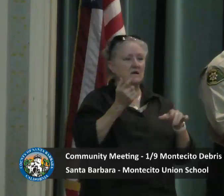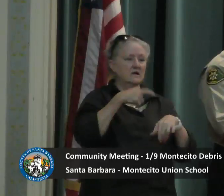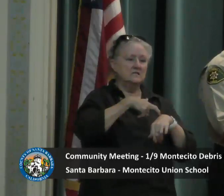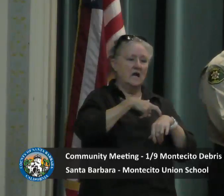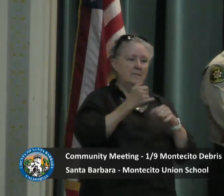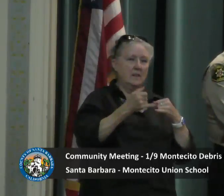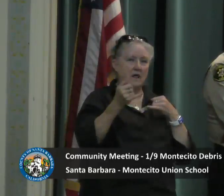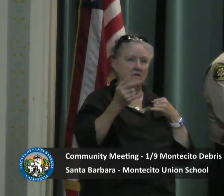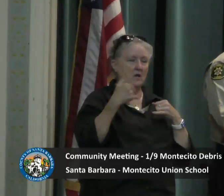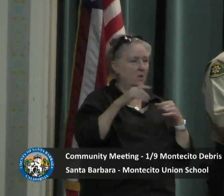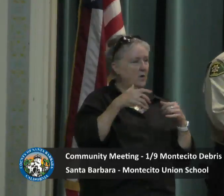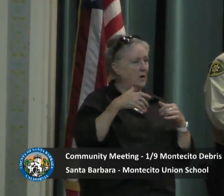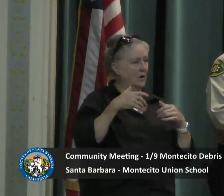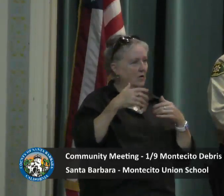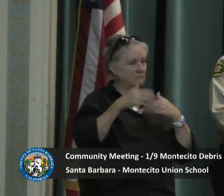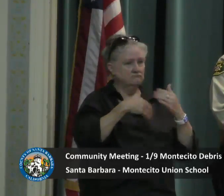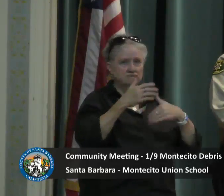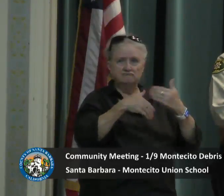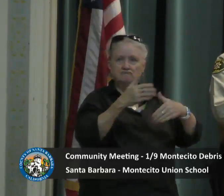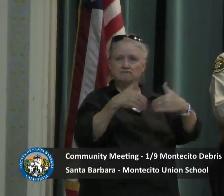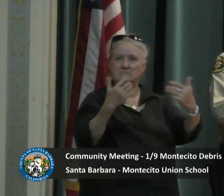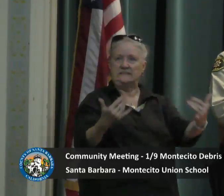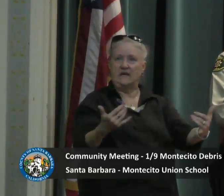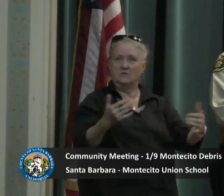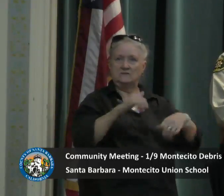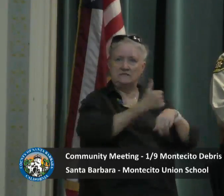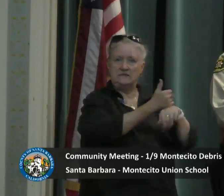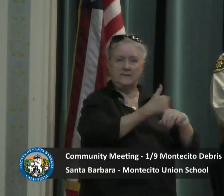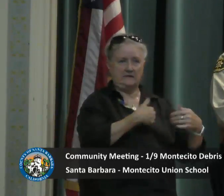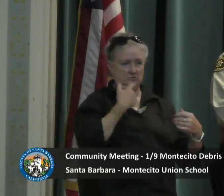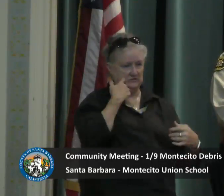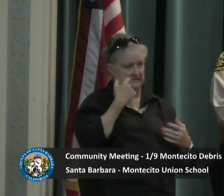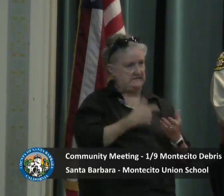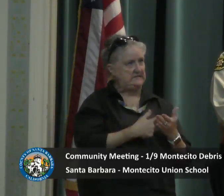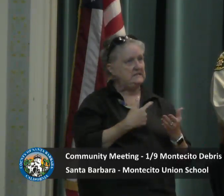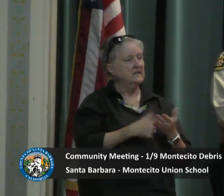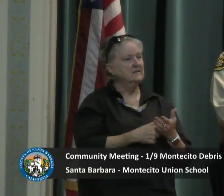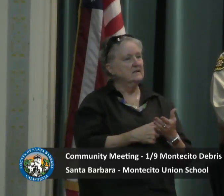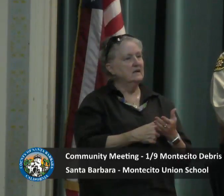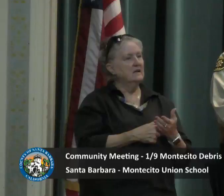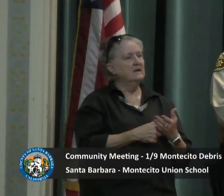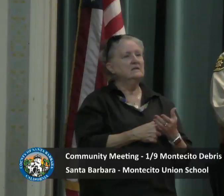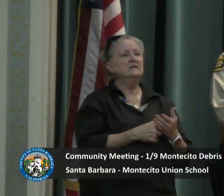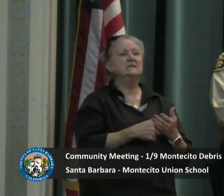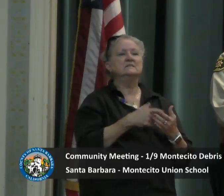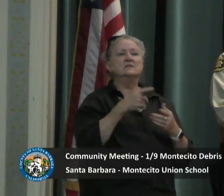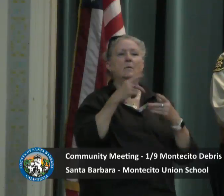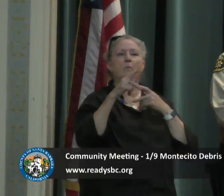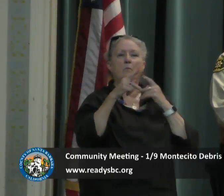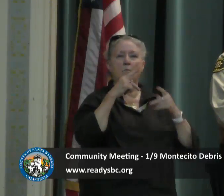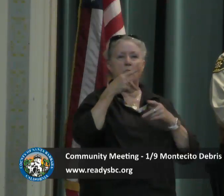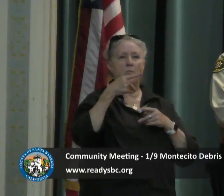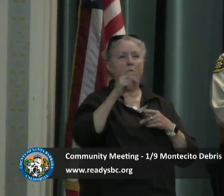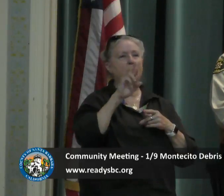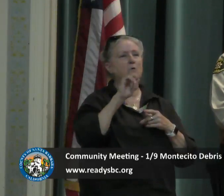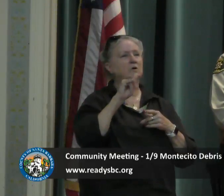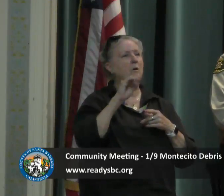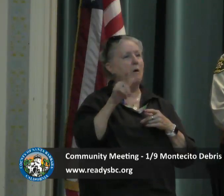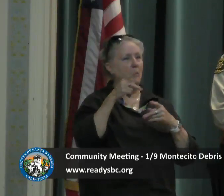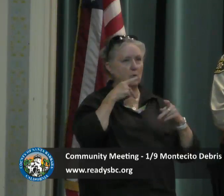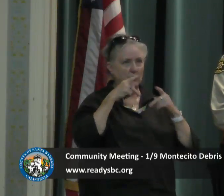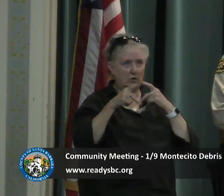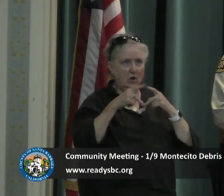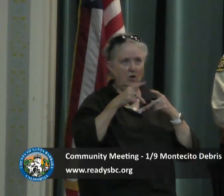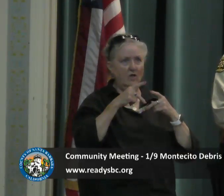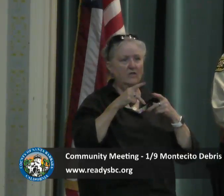timeline we're rolling out here today, just discussed, is a protocol that applies specifically